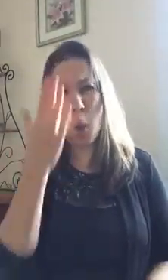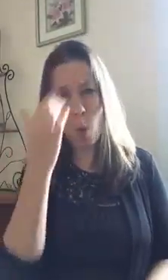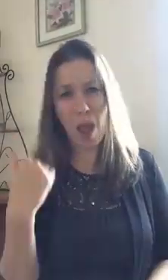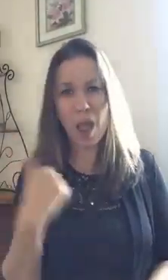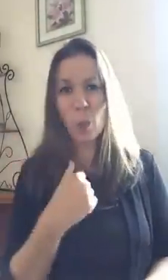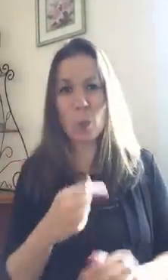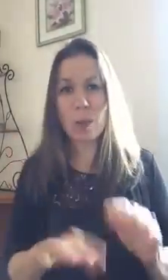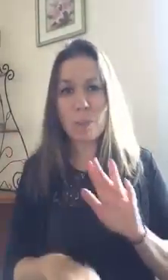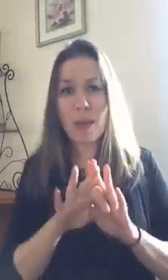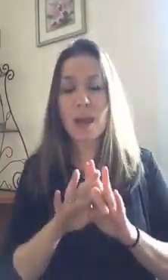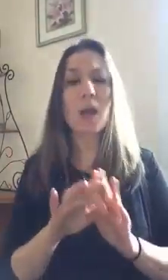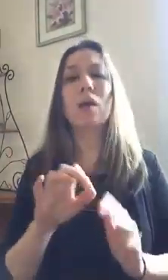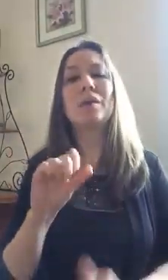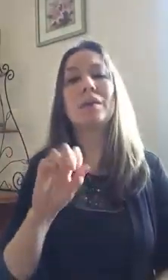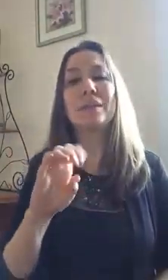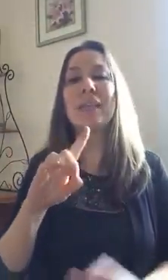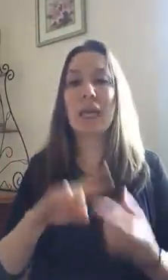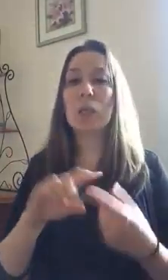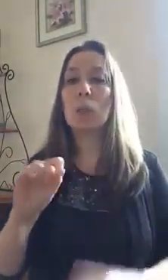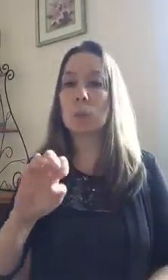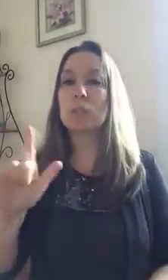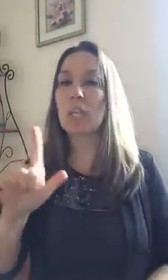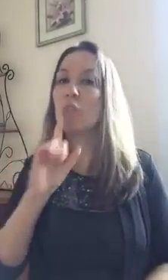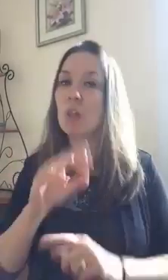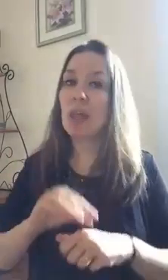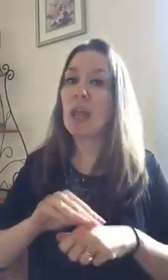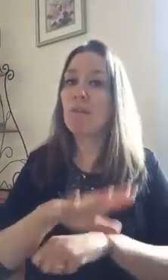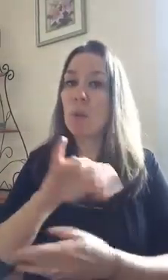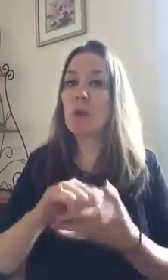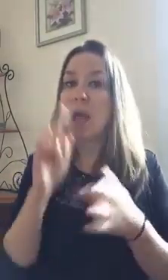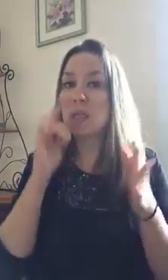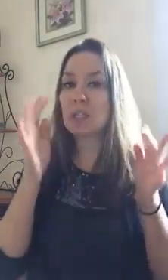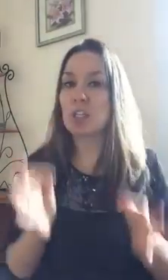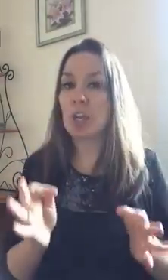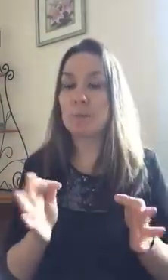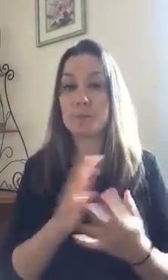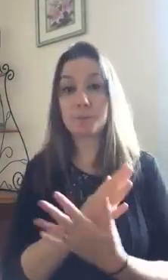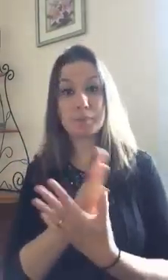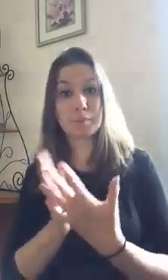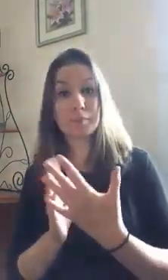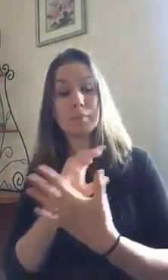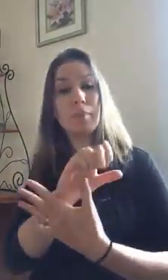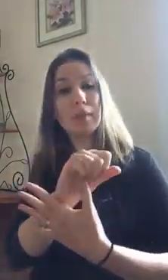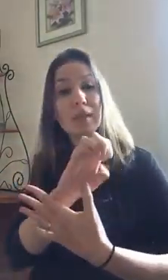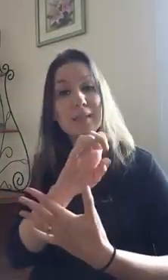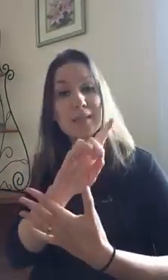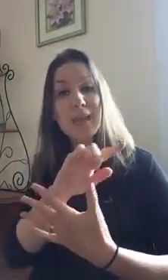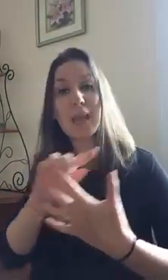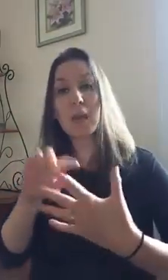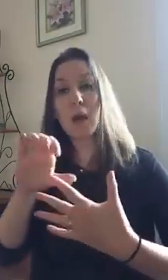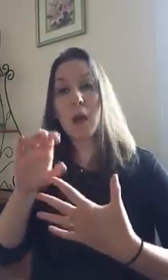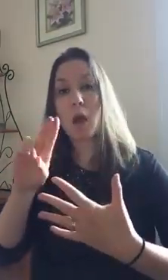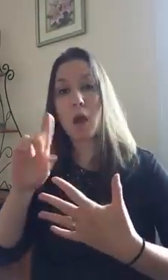us. Their 5-step process is seed, cultivate, distill, test, and